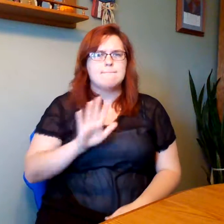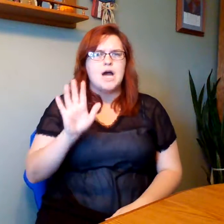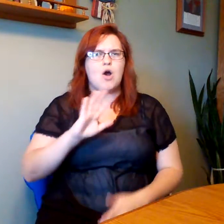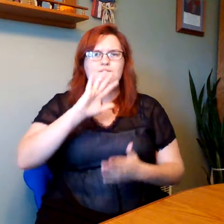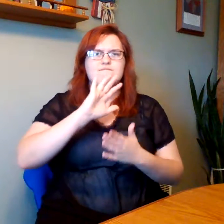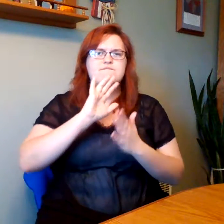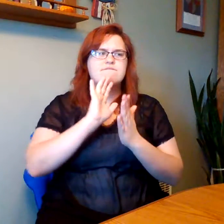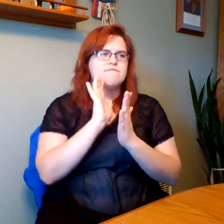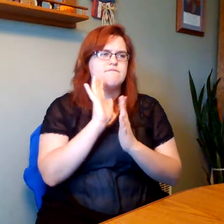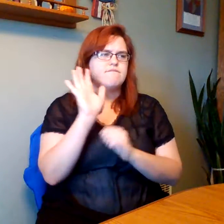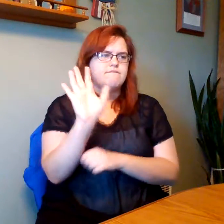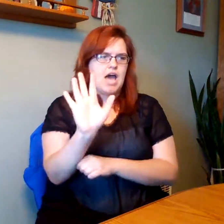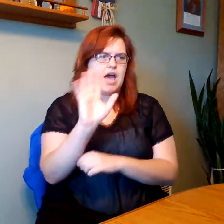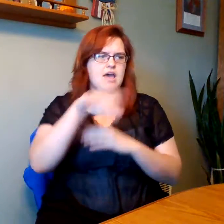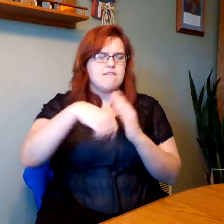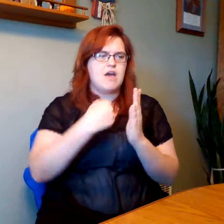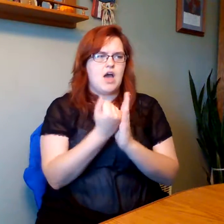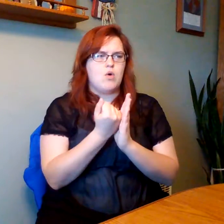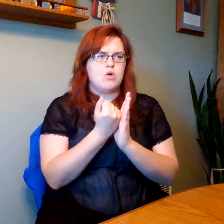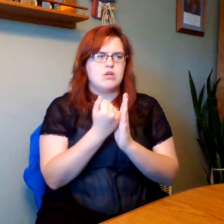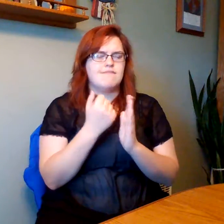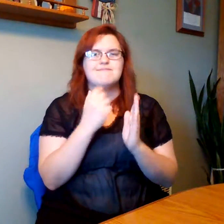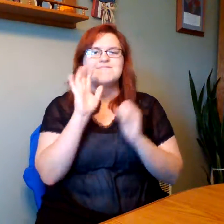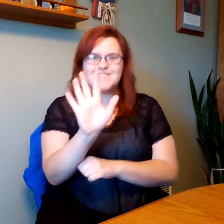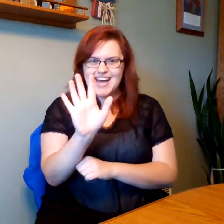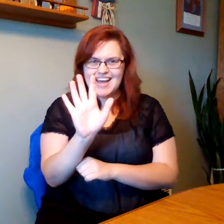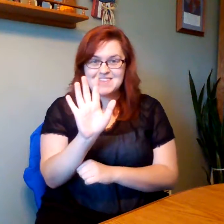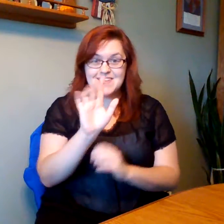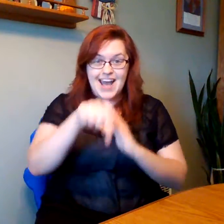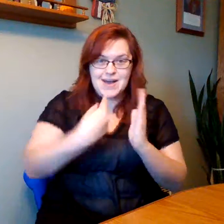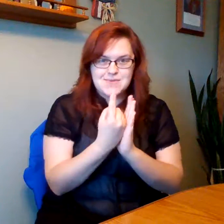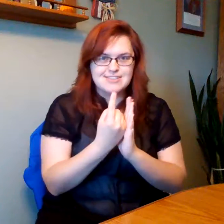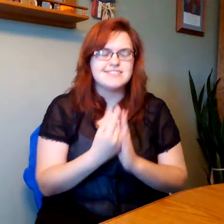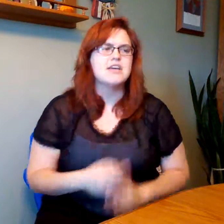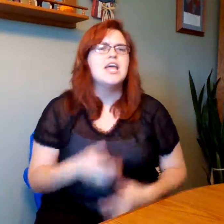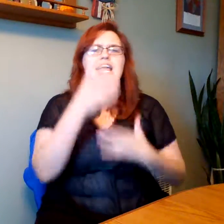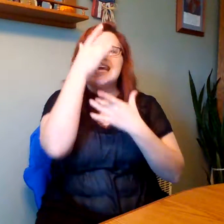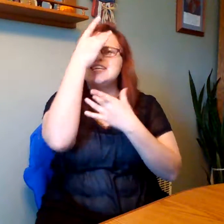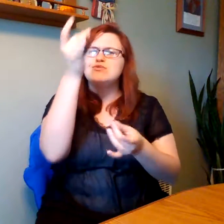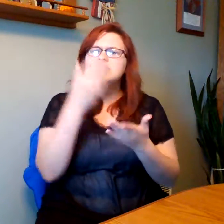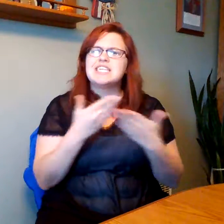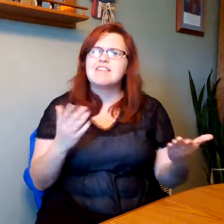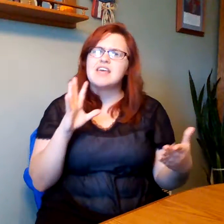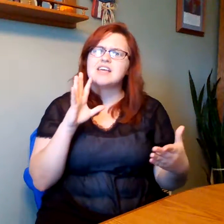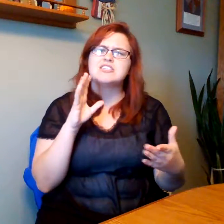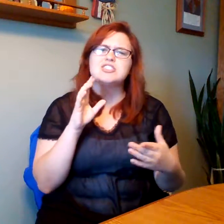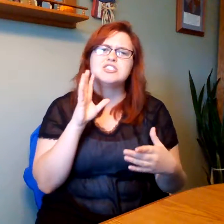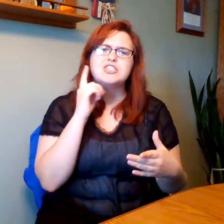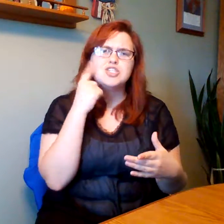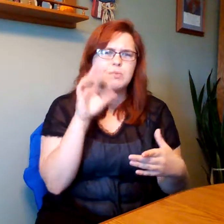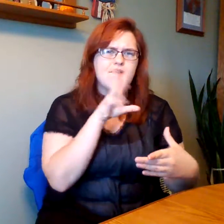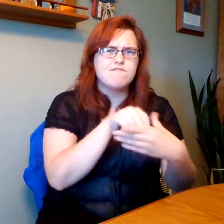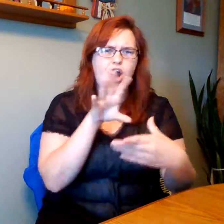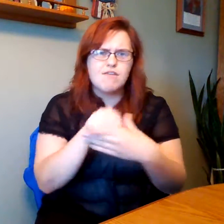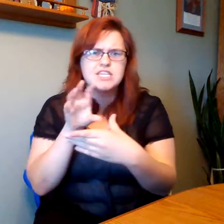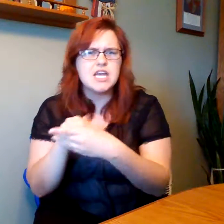are part of the research participation program are pretty interesting kinds of things to do. Some of them are as straightforward as completing some survey